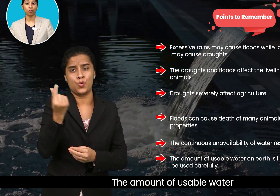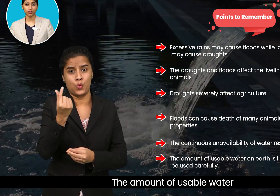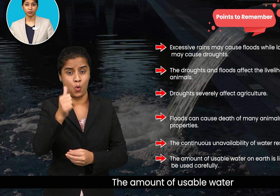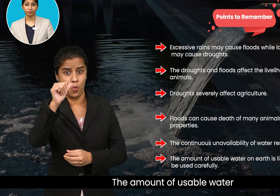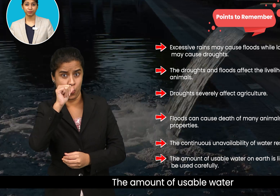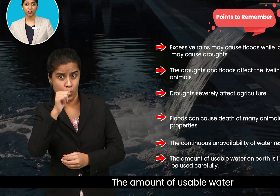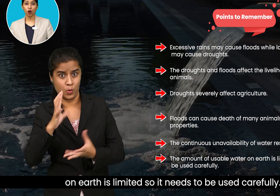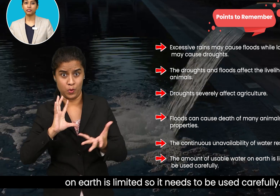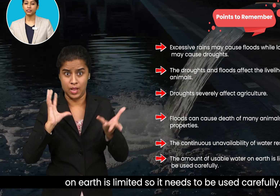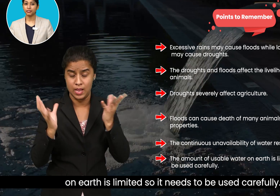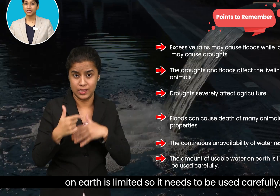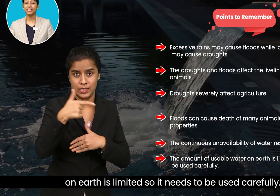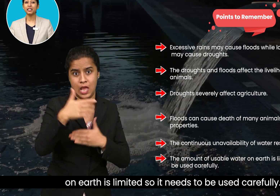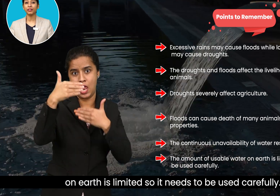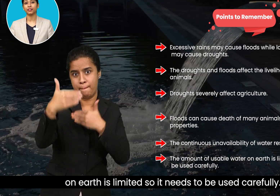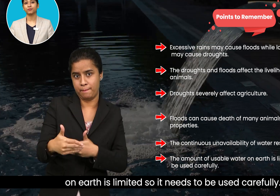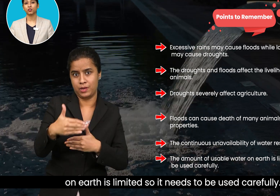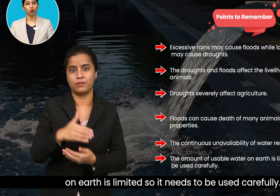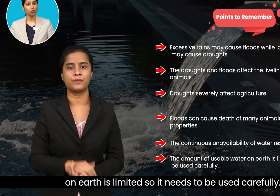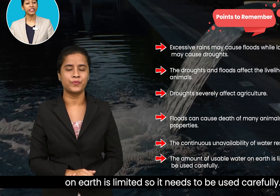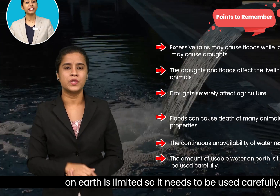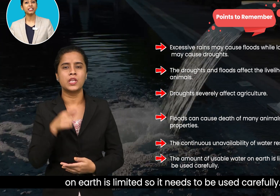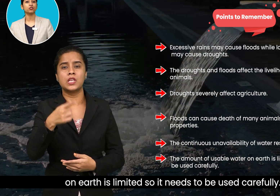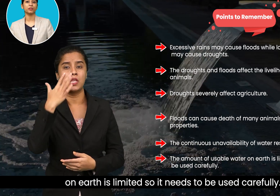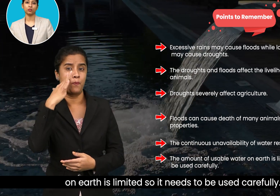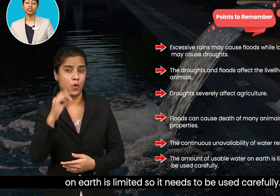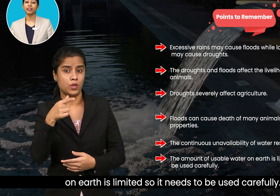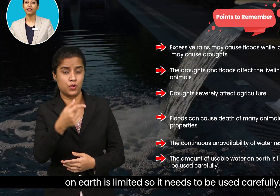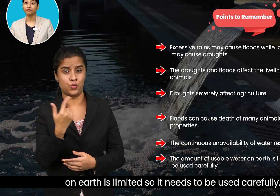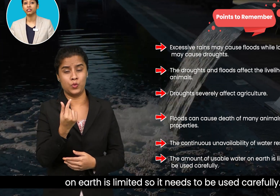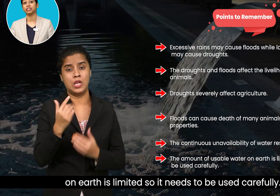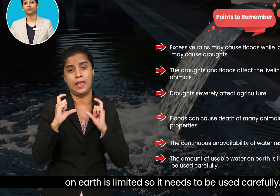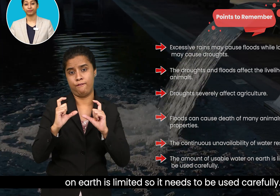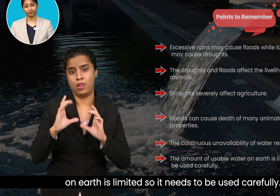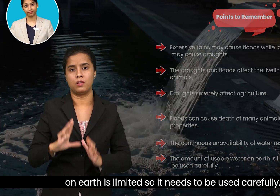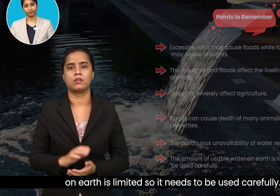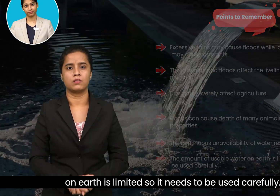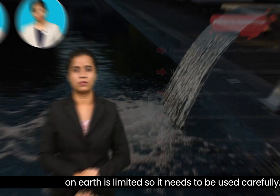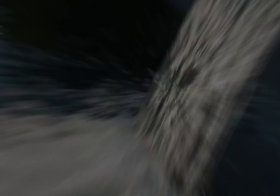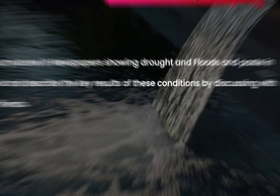usable water on earth is limited, so it needs to be used carefully.